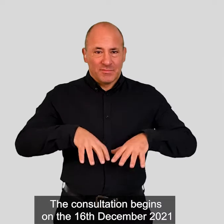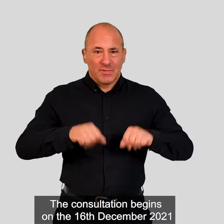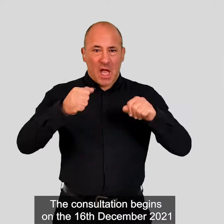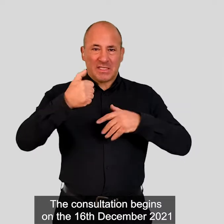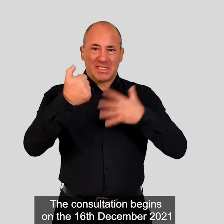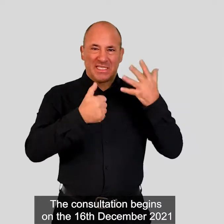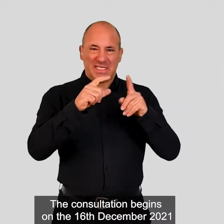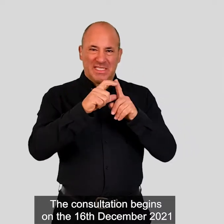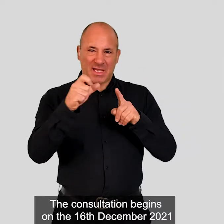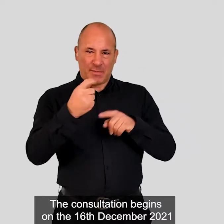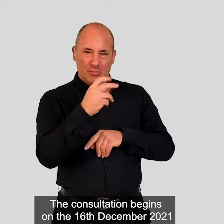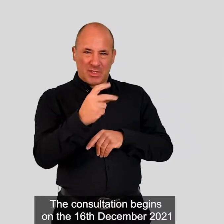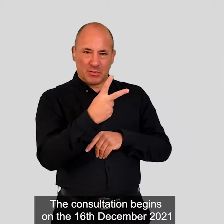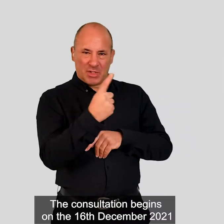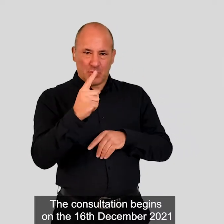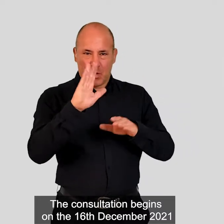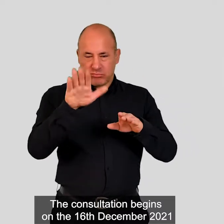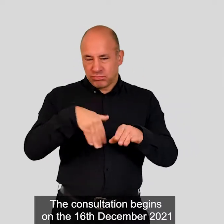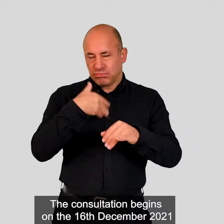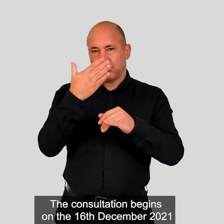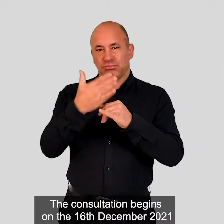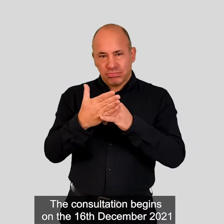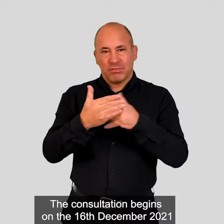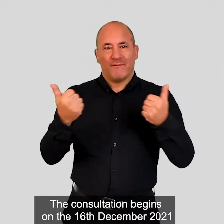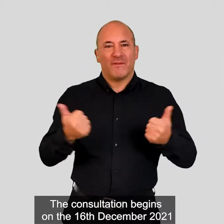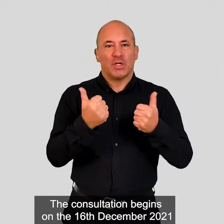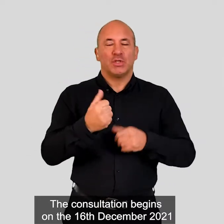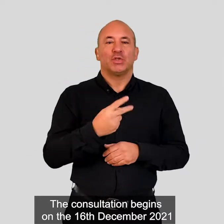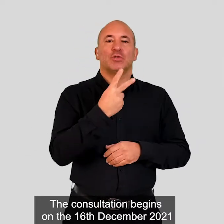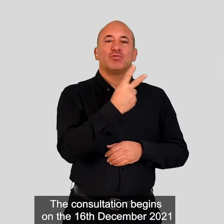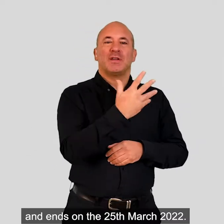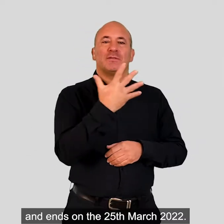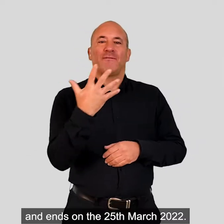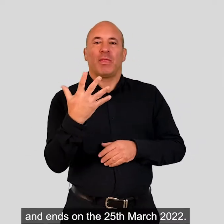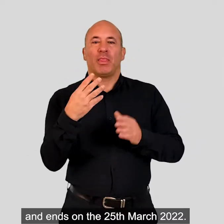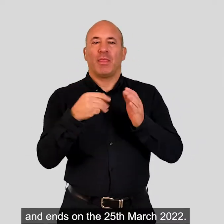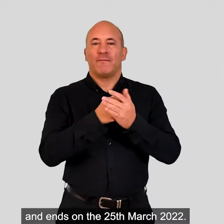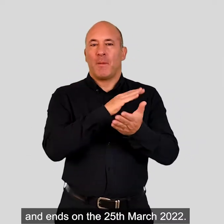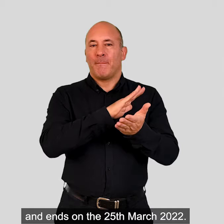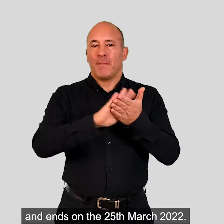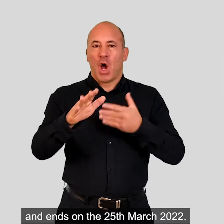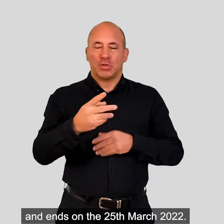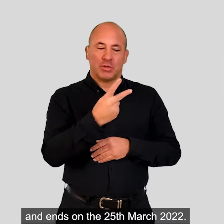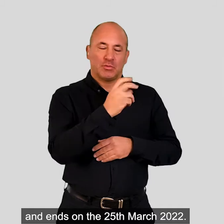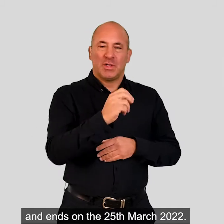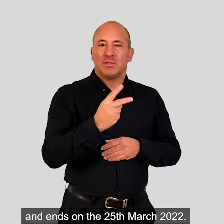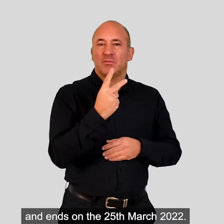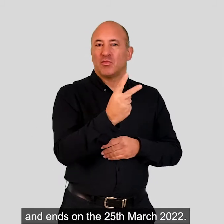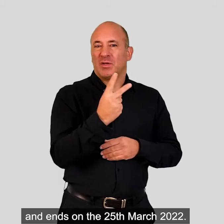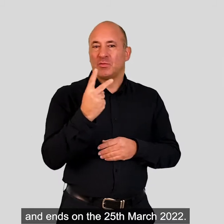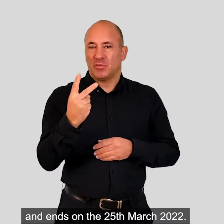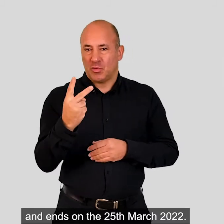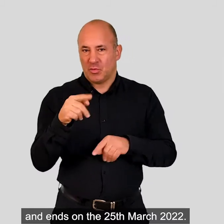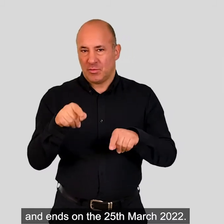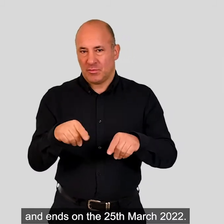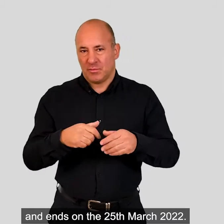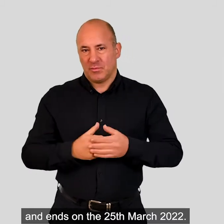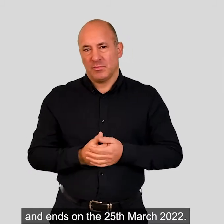consultation begins on the 16th of December 2021 and ends on the 25th of March